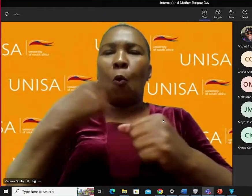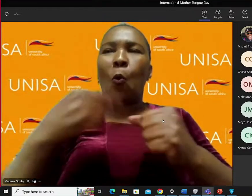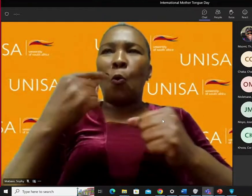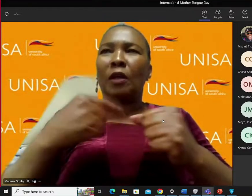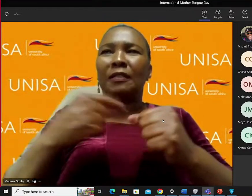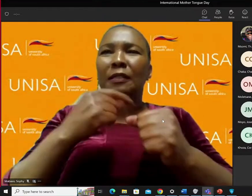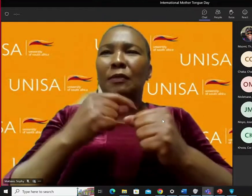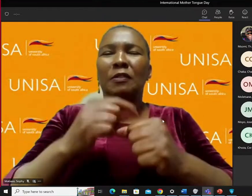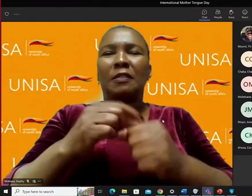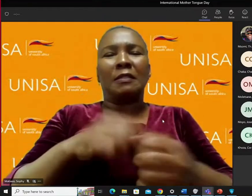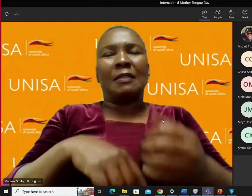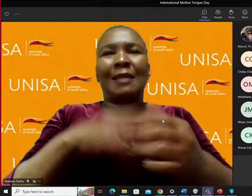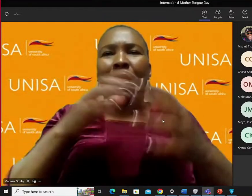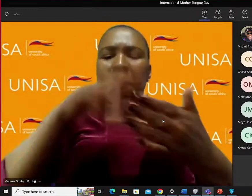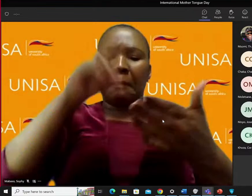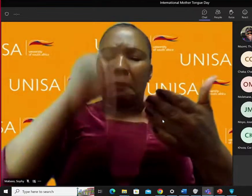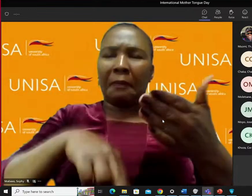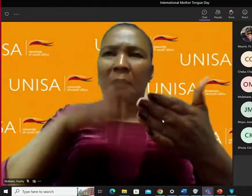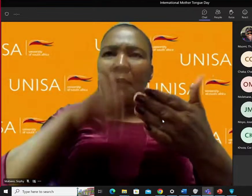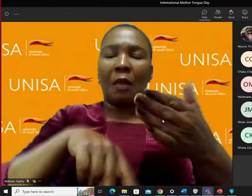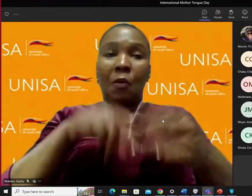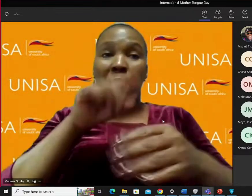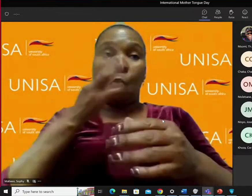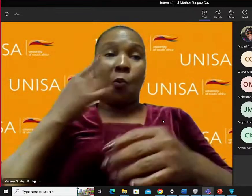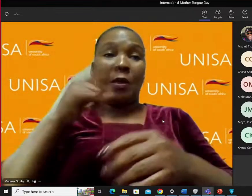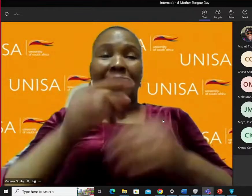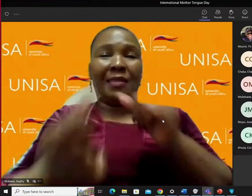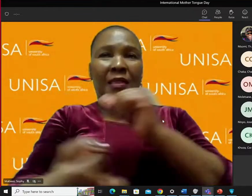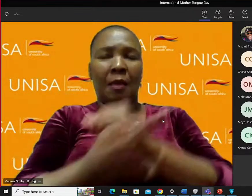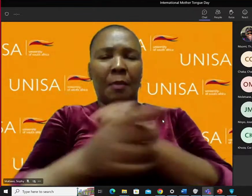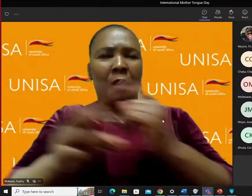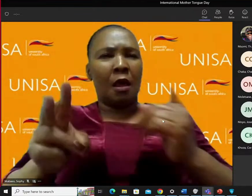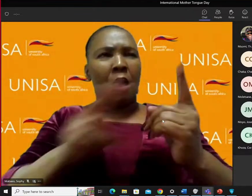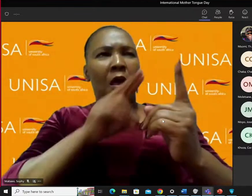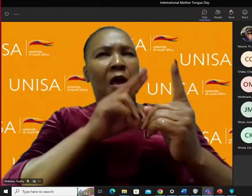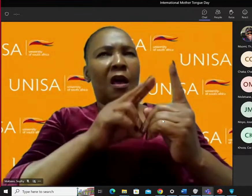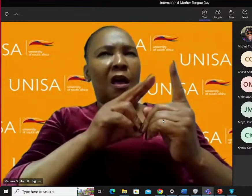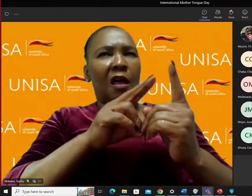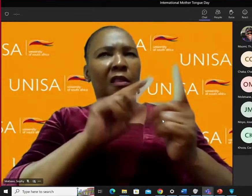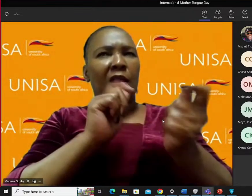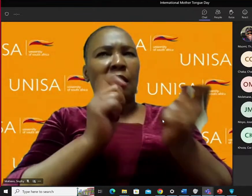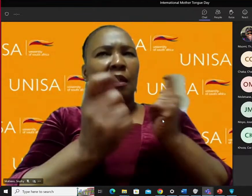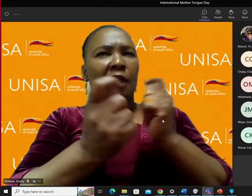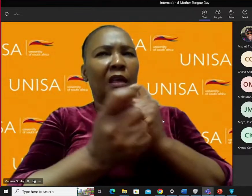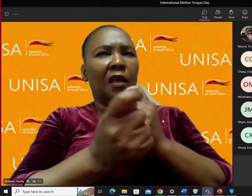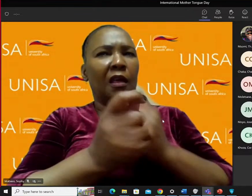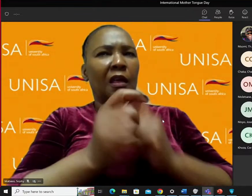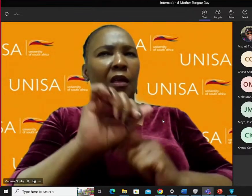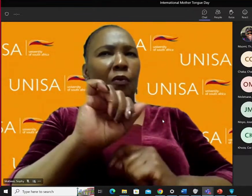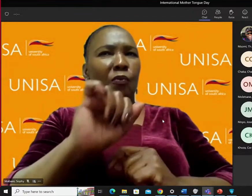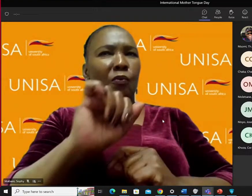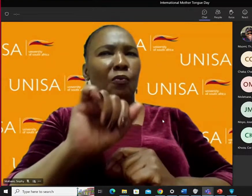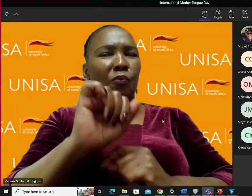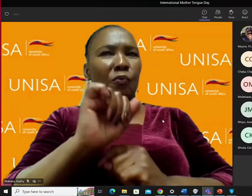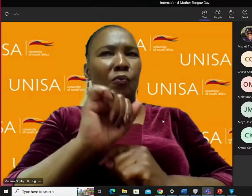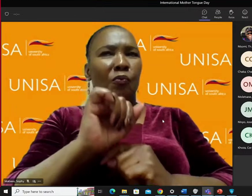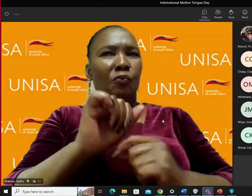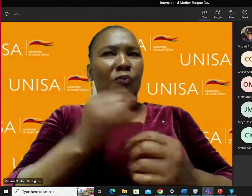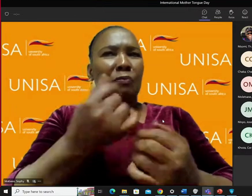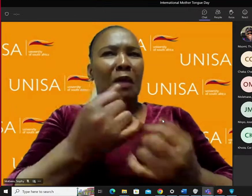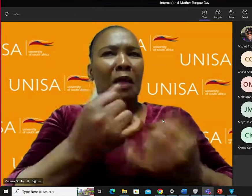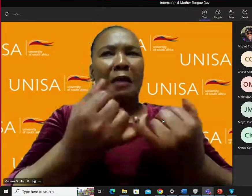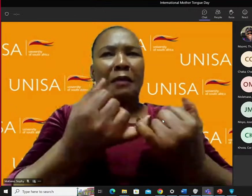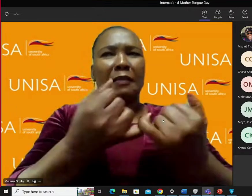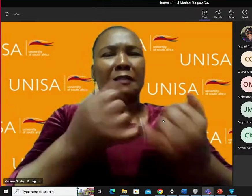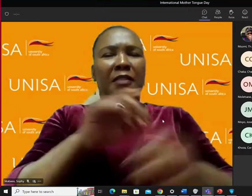stage. But when that happened, when I witnessed that switch with my nieces, I took it very personally. And I thought to